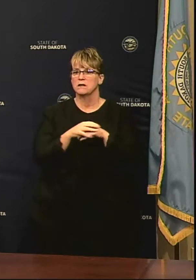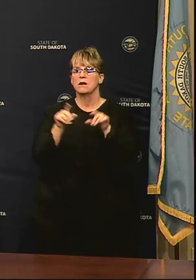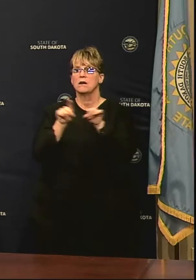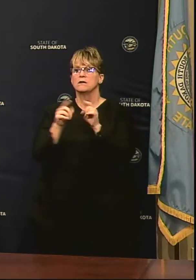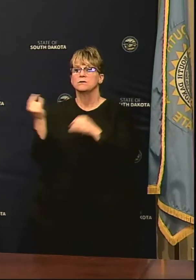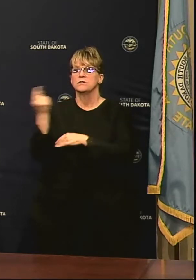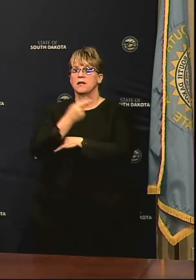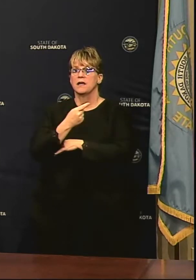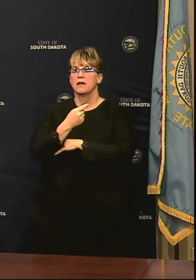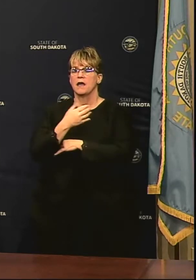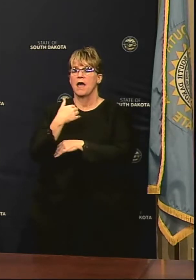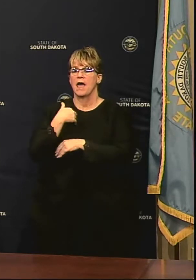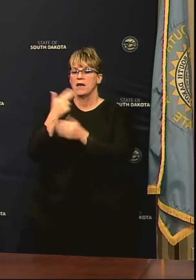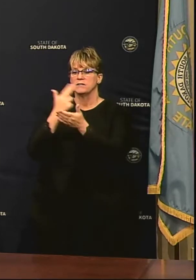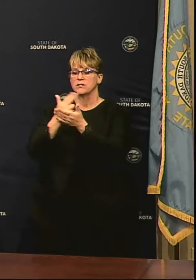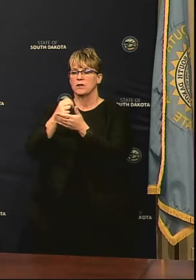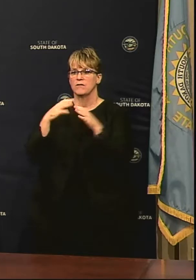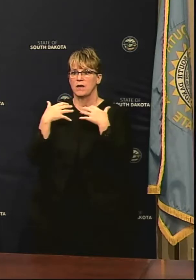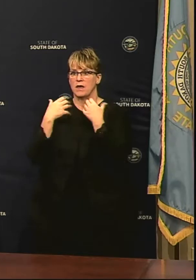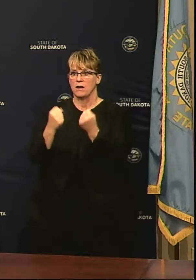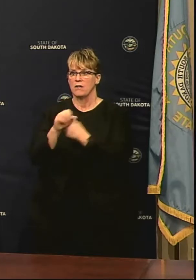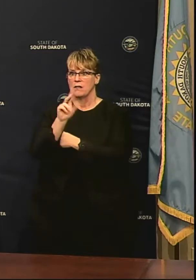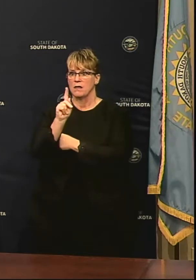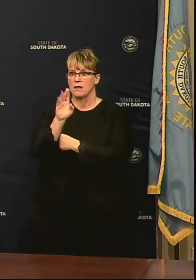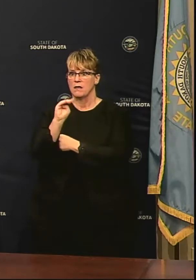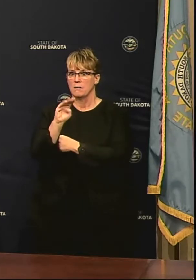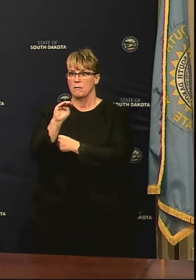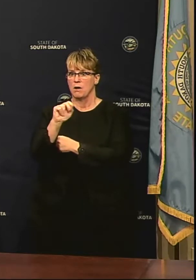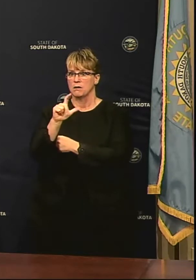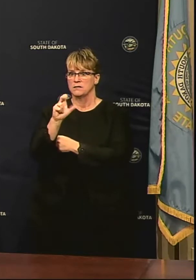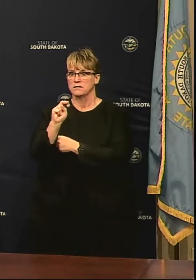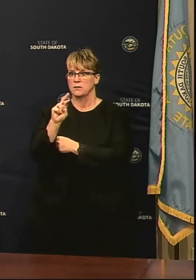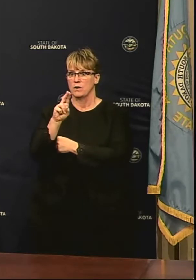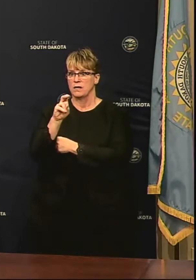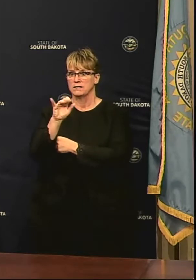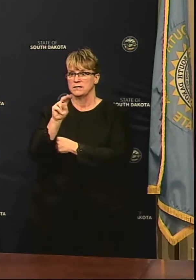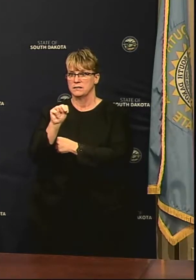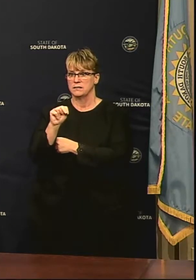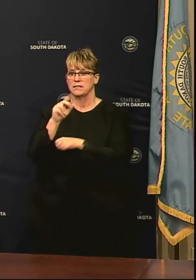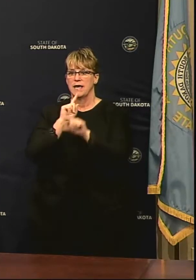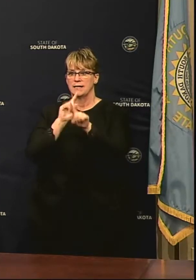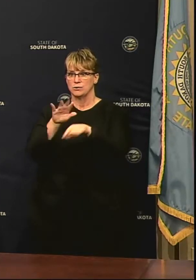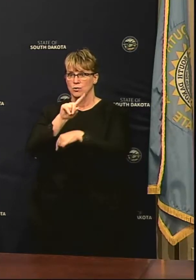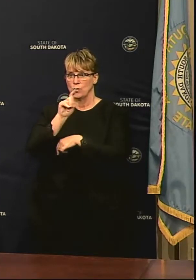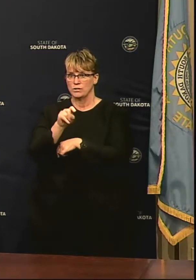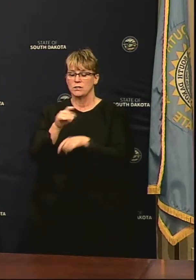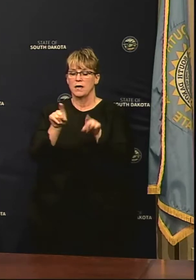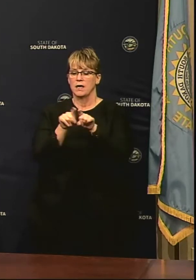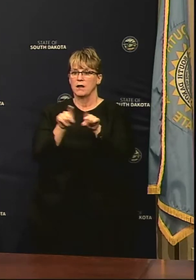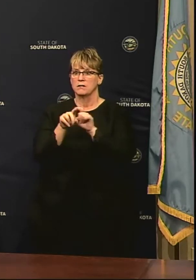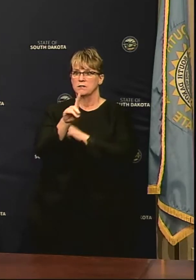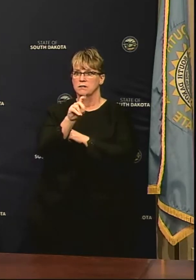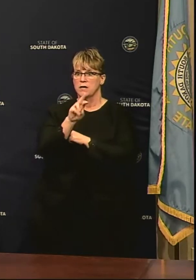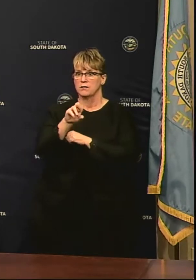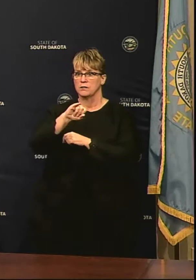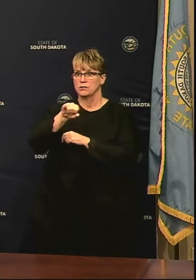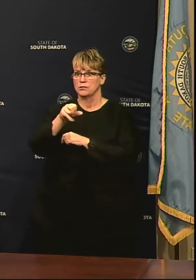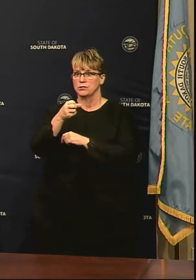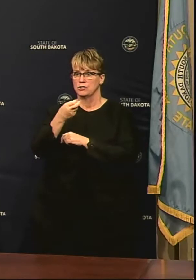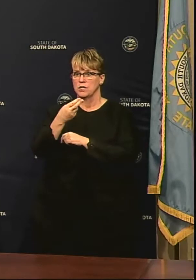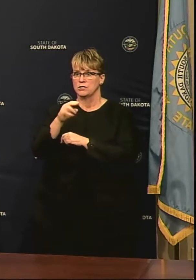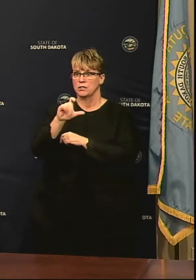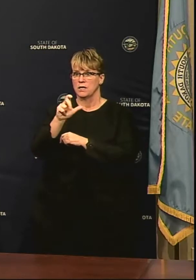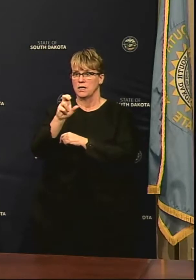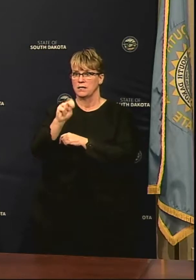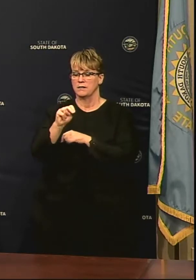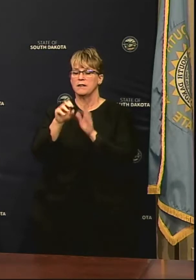me today Secretary of Health, Kim Malzum-Risden, who will be here to answer questions if you have any, and also Josh Clayton, who